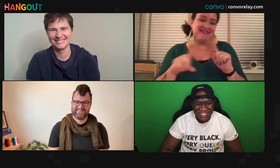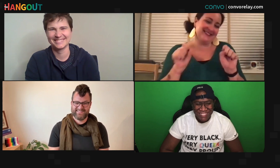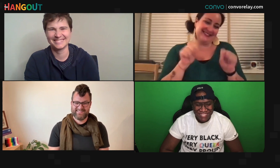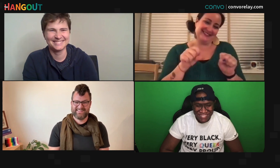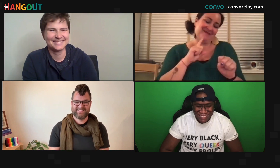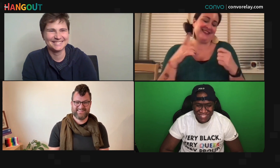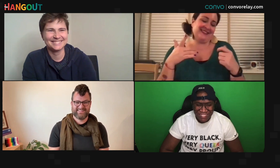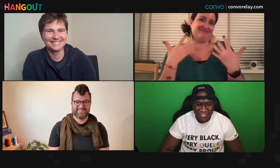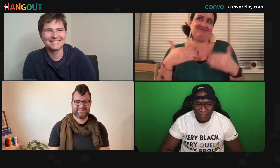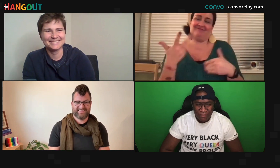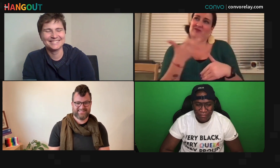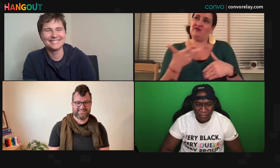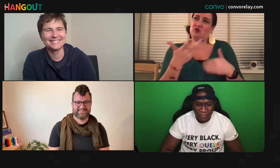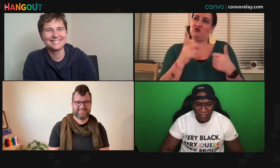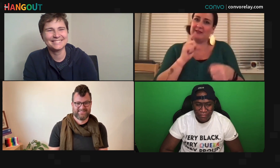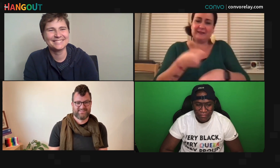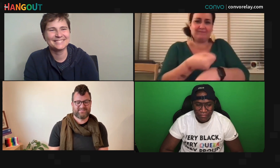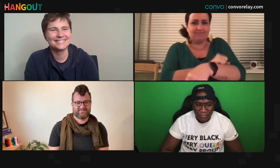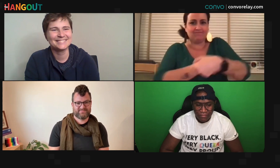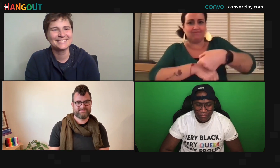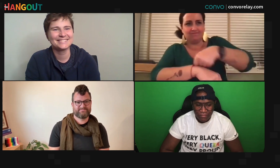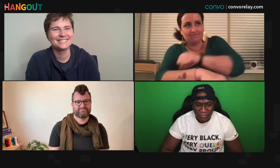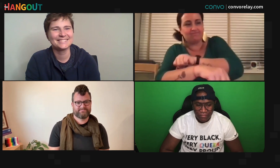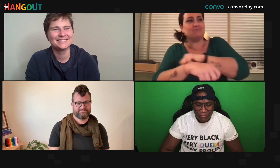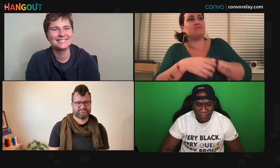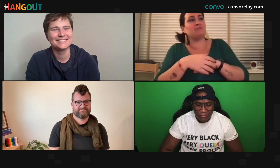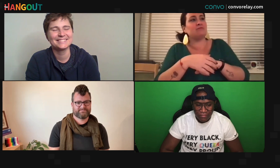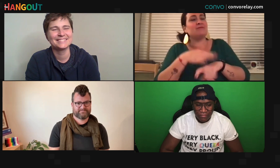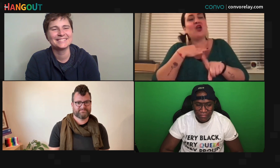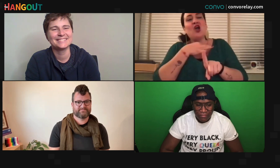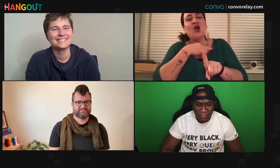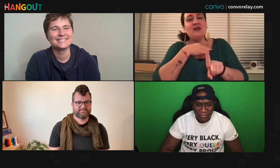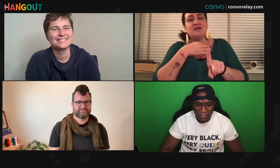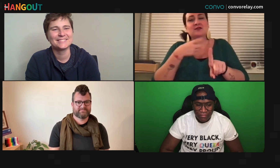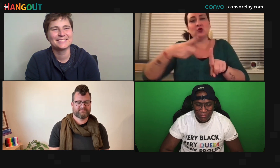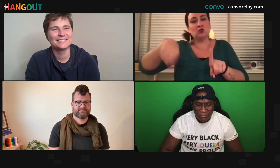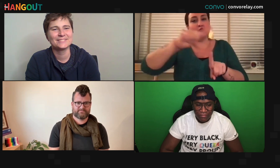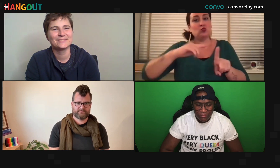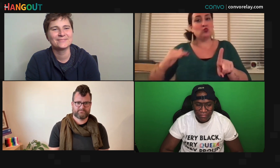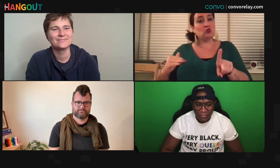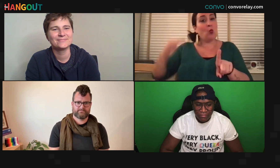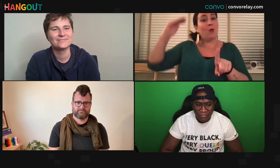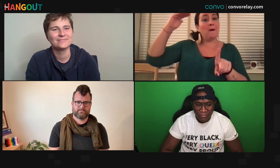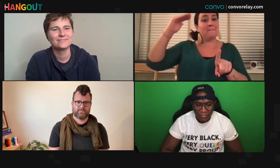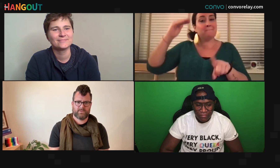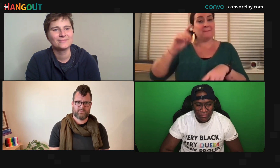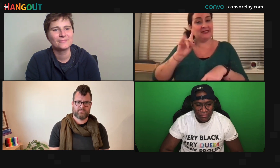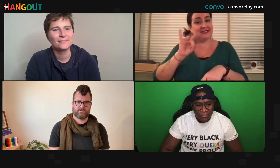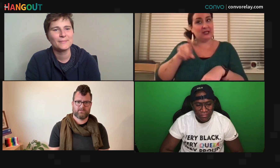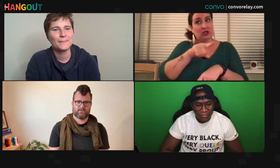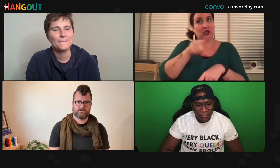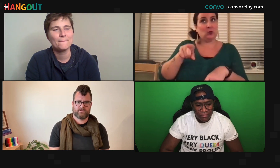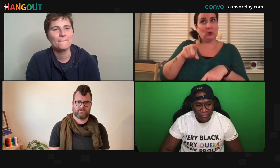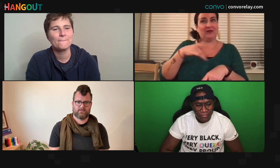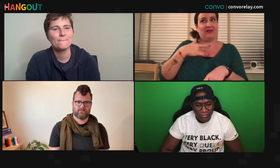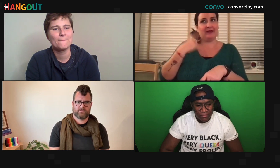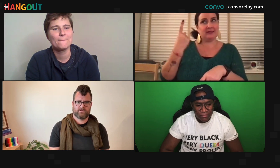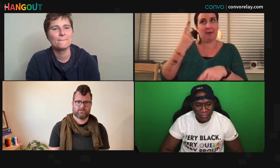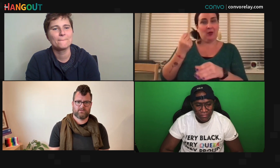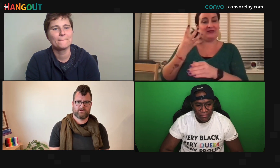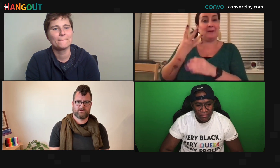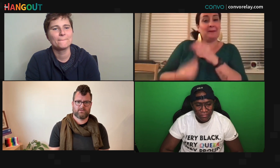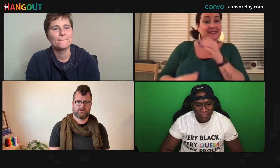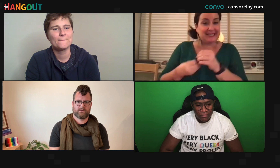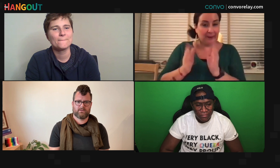same. Yes, I know. The three of you have really pulled up your sleeves and done the work.